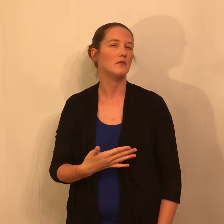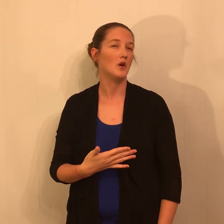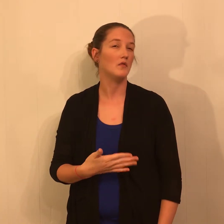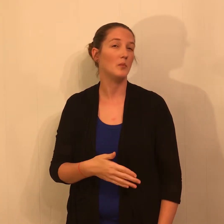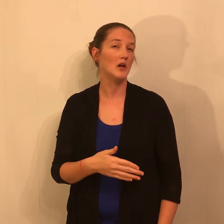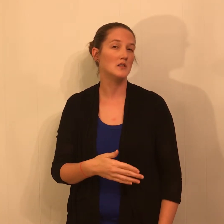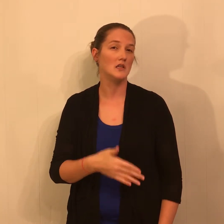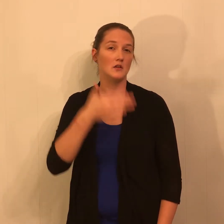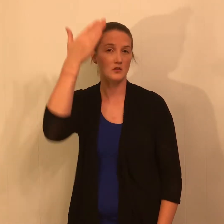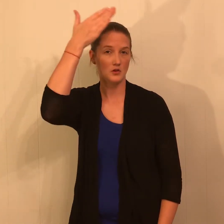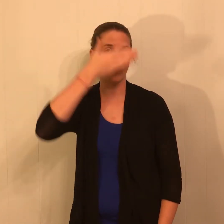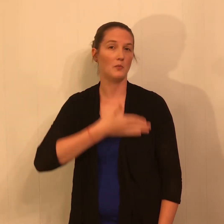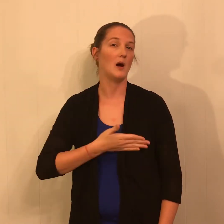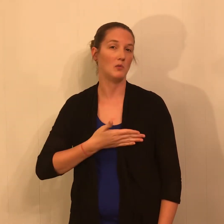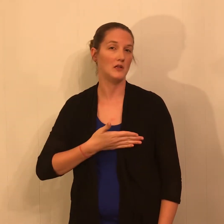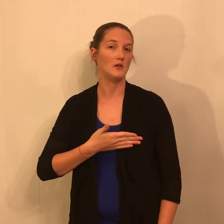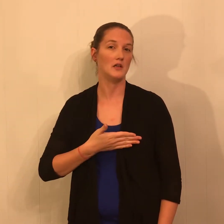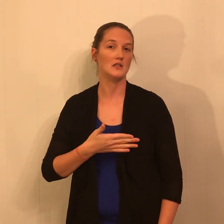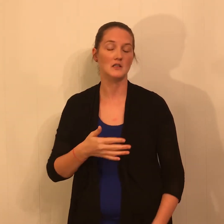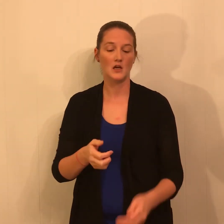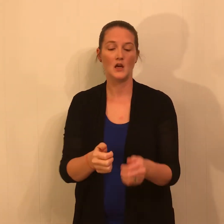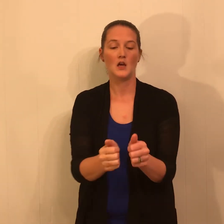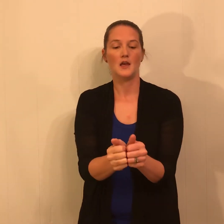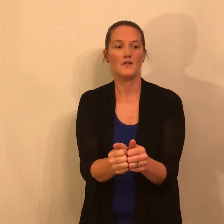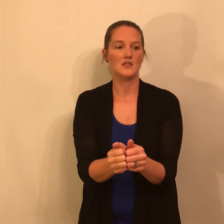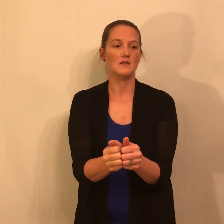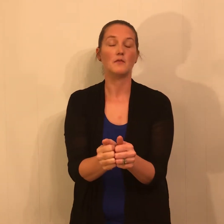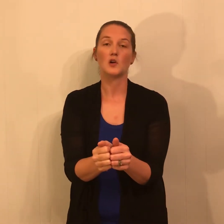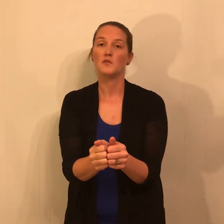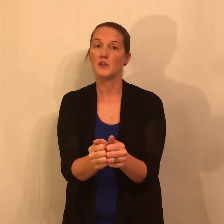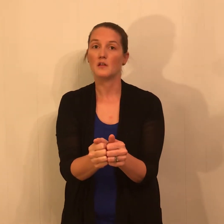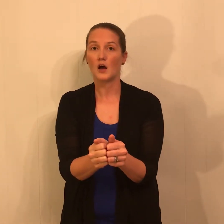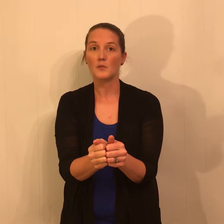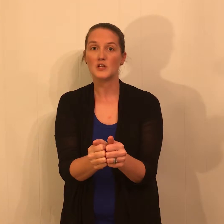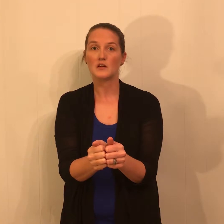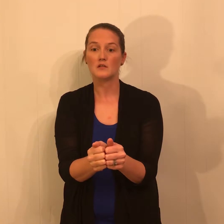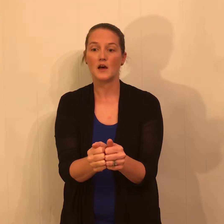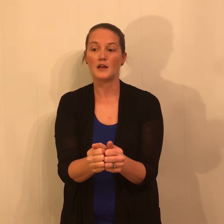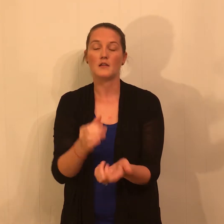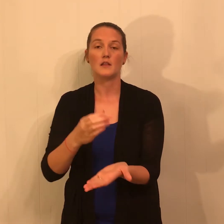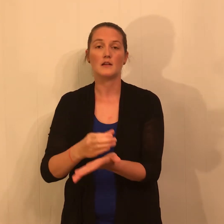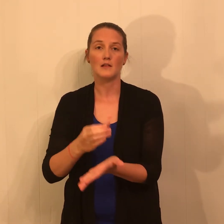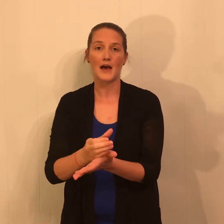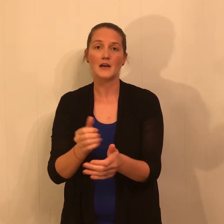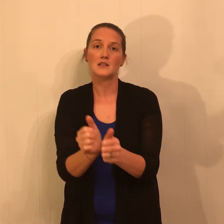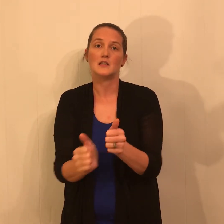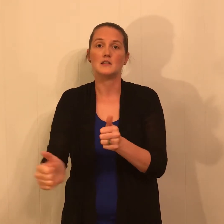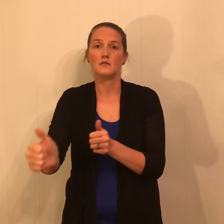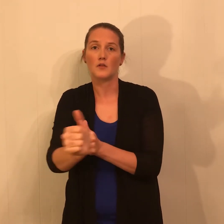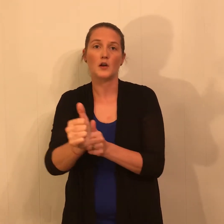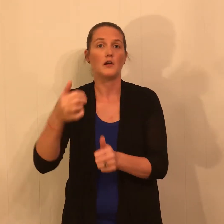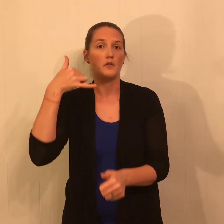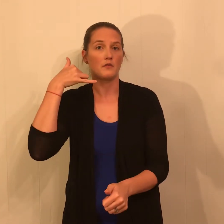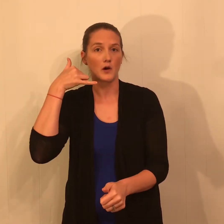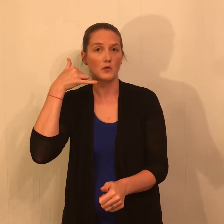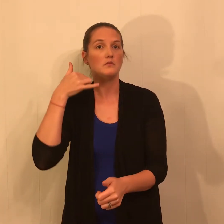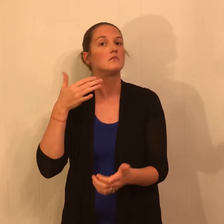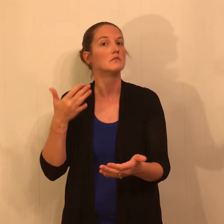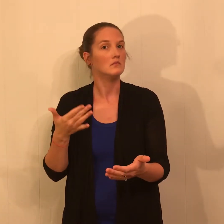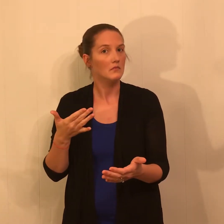of a person, you're going to probably do this. If it's in front of an object, like the glass is in front of the phone,